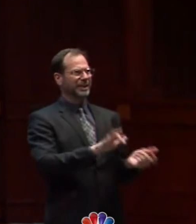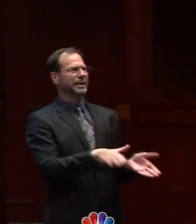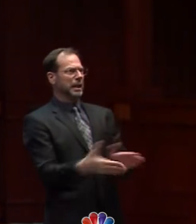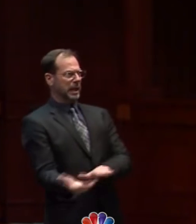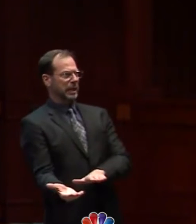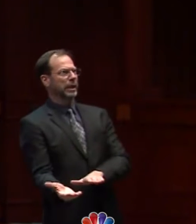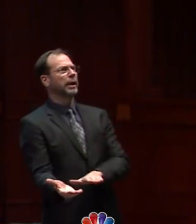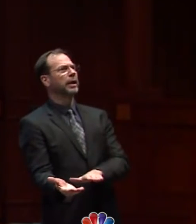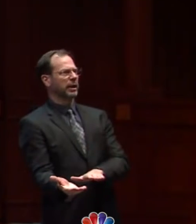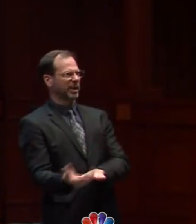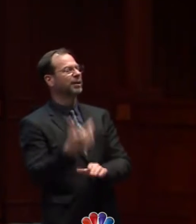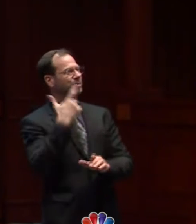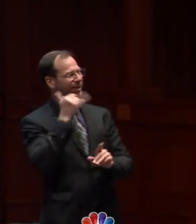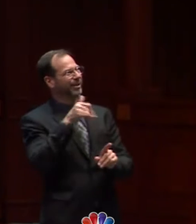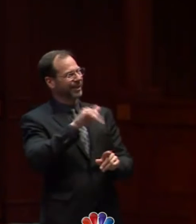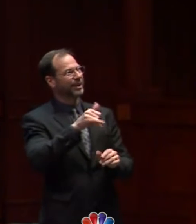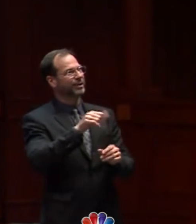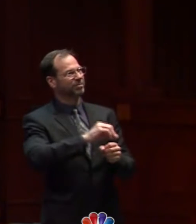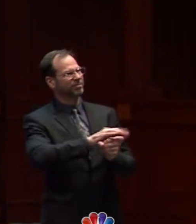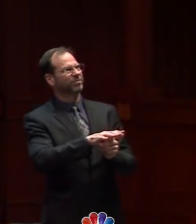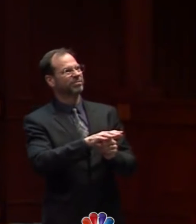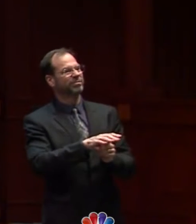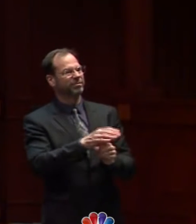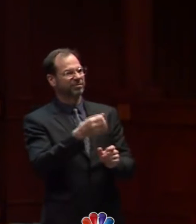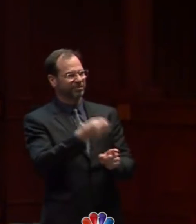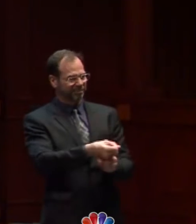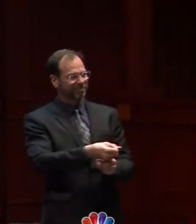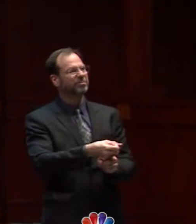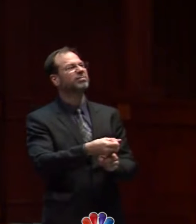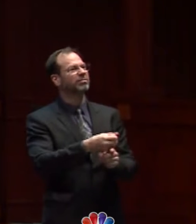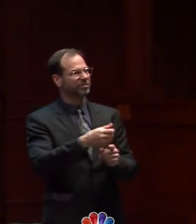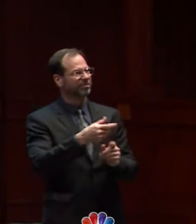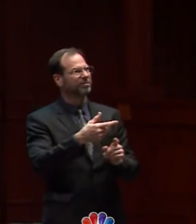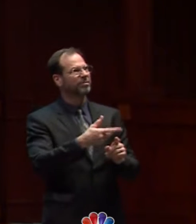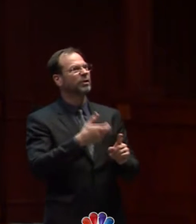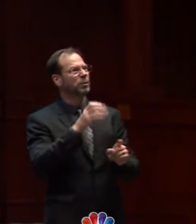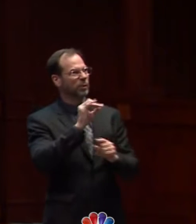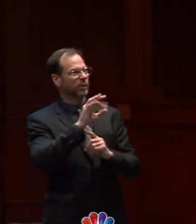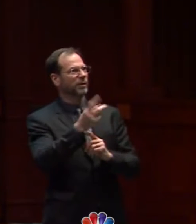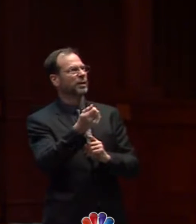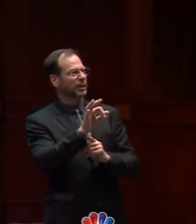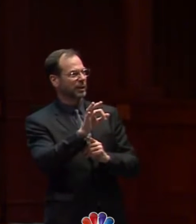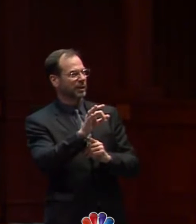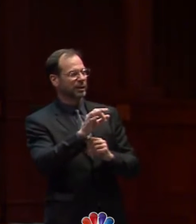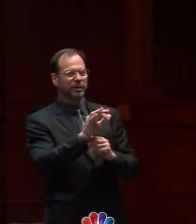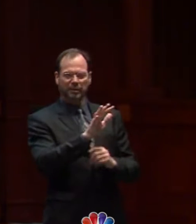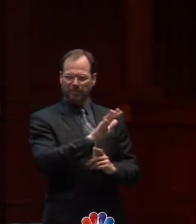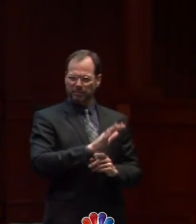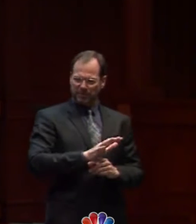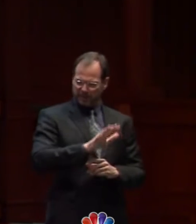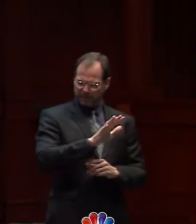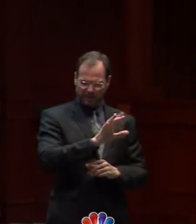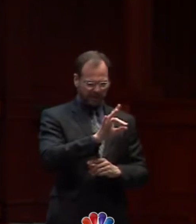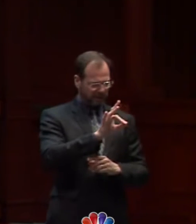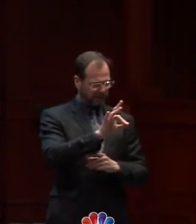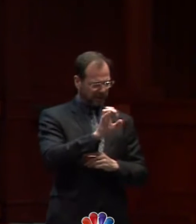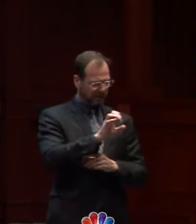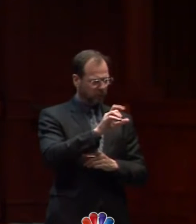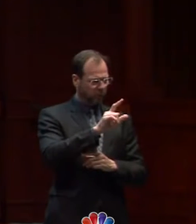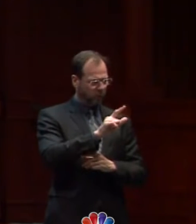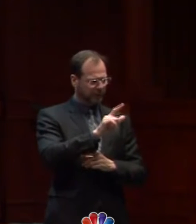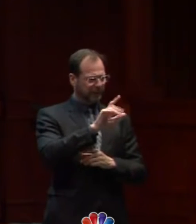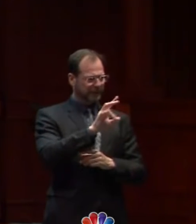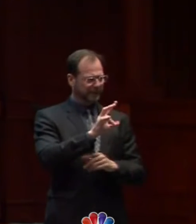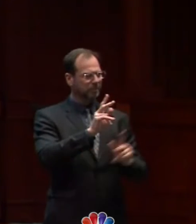a result of COVID-19 around the state, and we have about